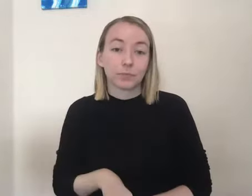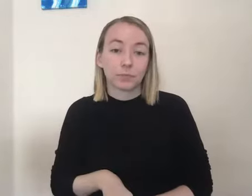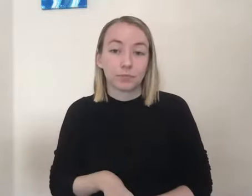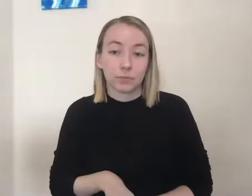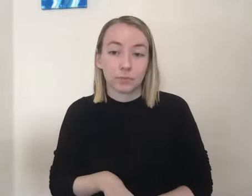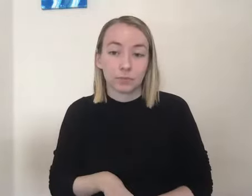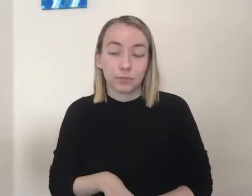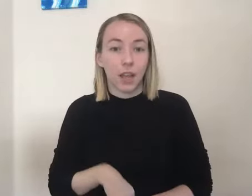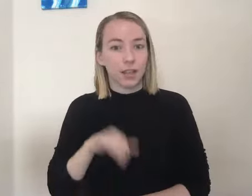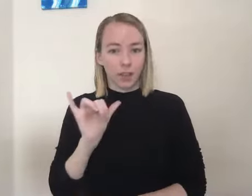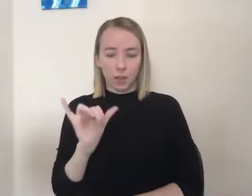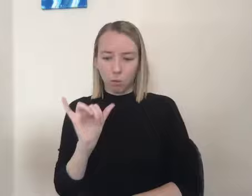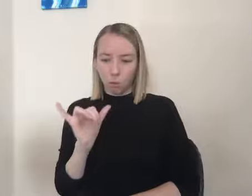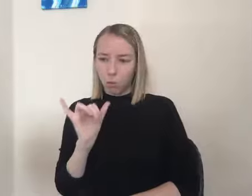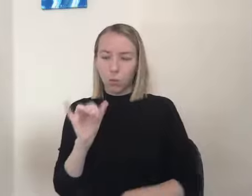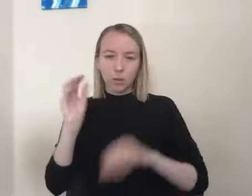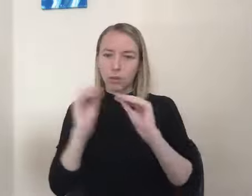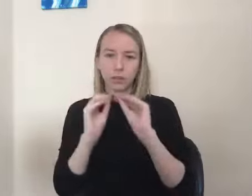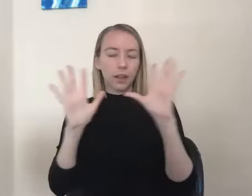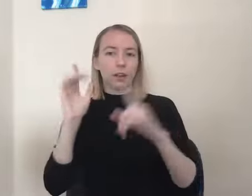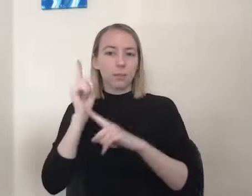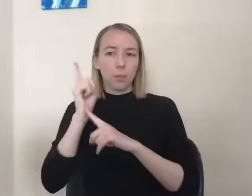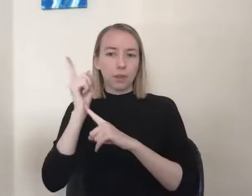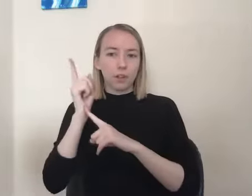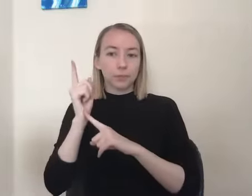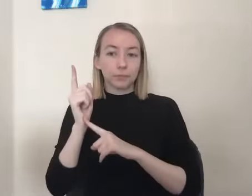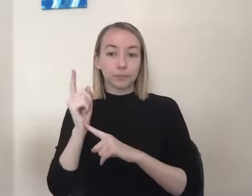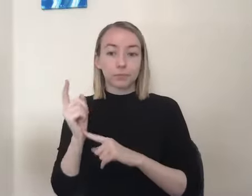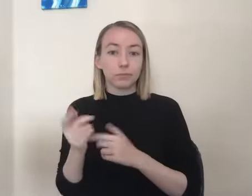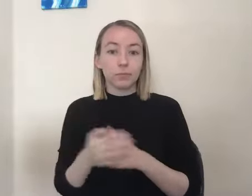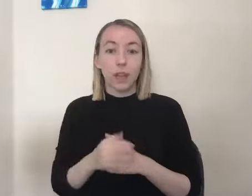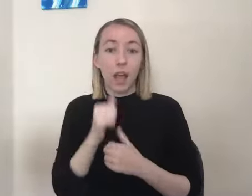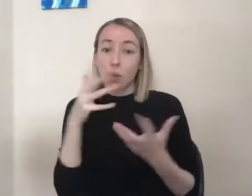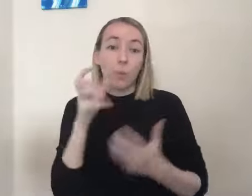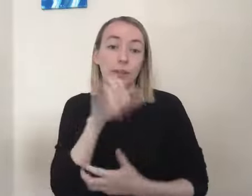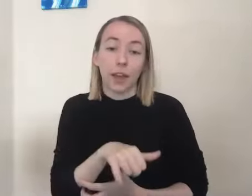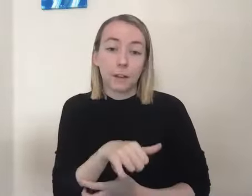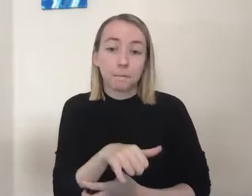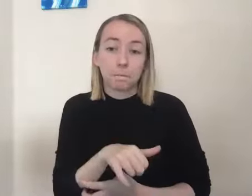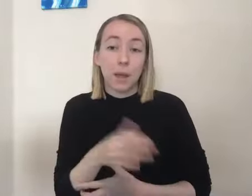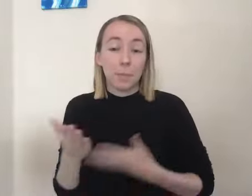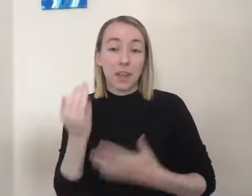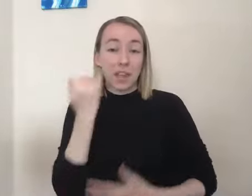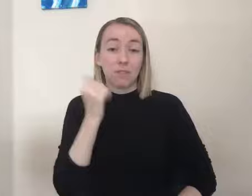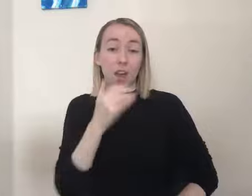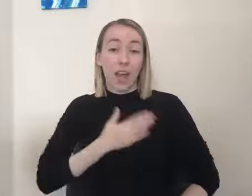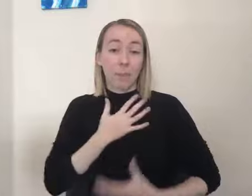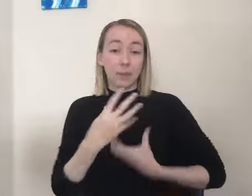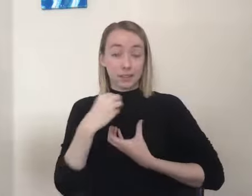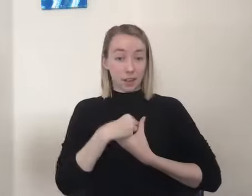because she never saw Dad for all those 16 years or whatever it is. And when I hear that, was a light bulb